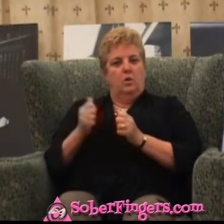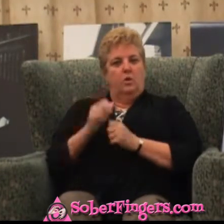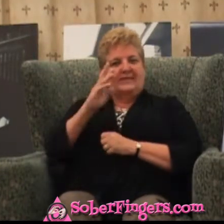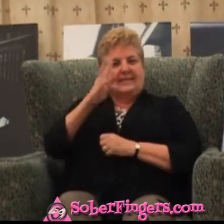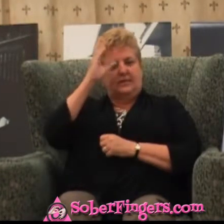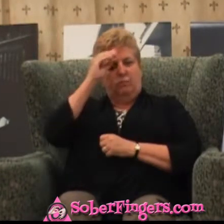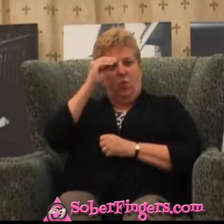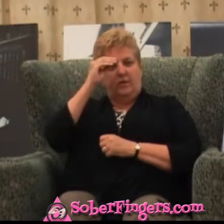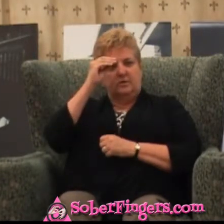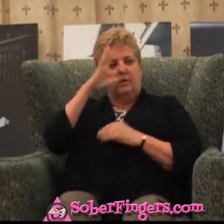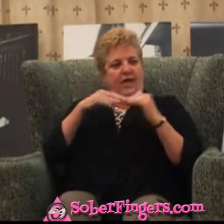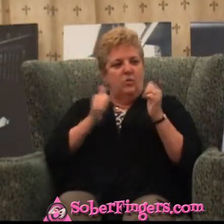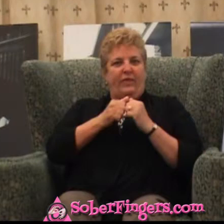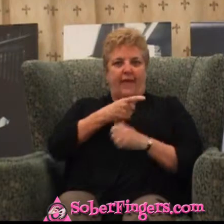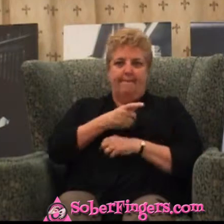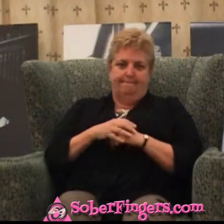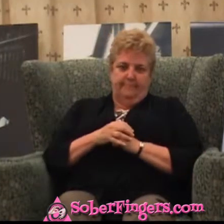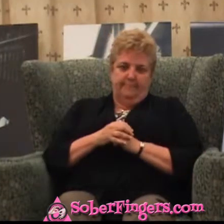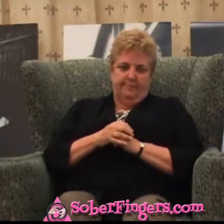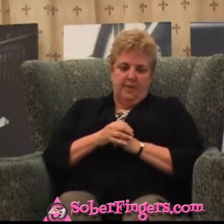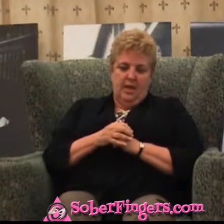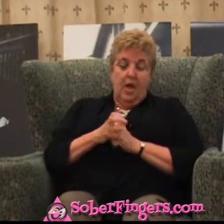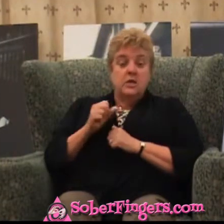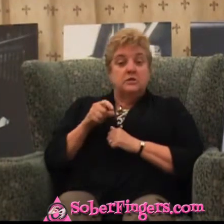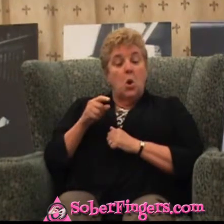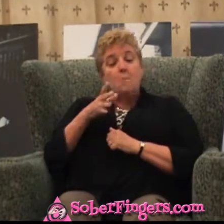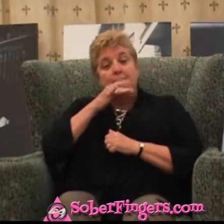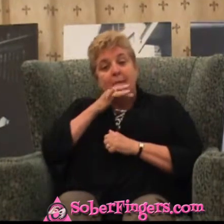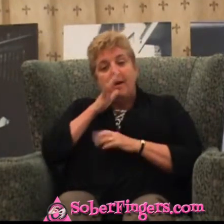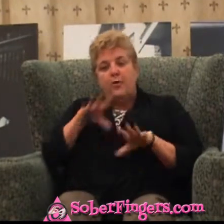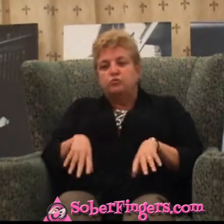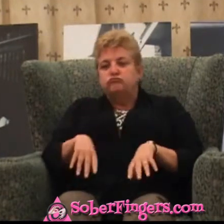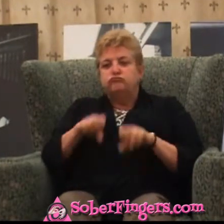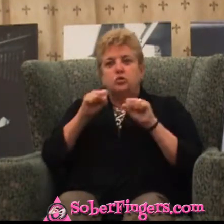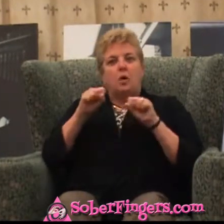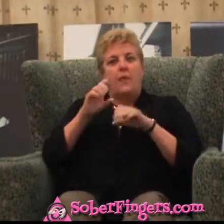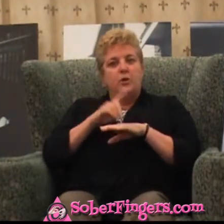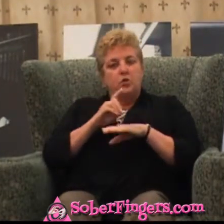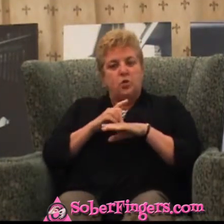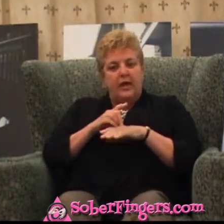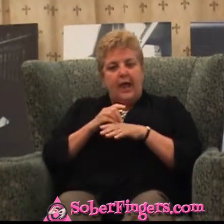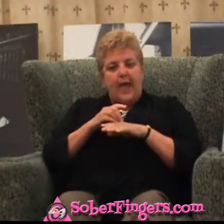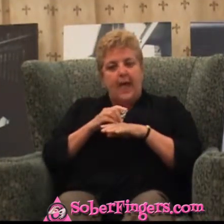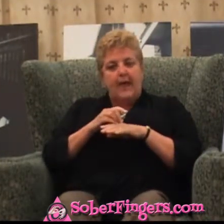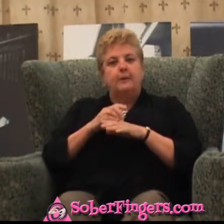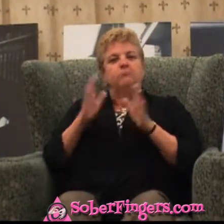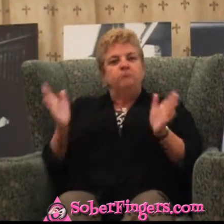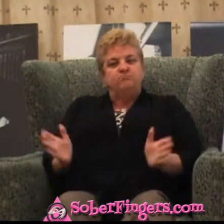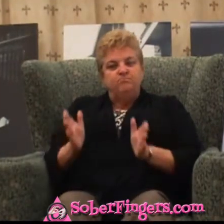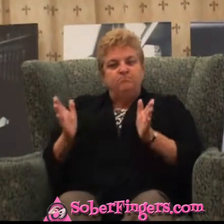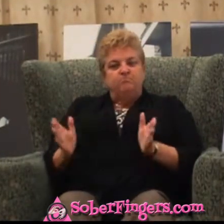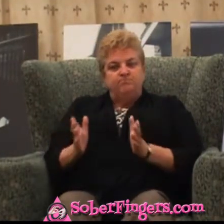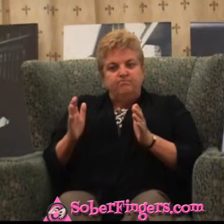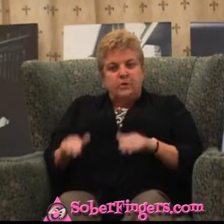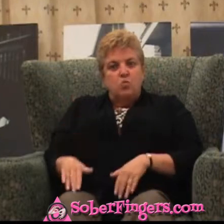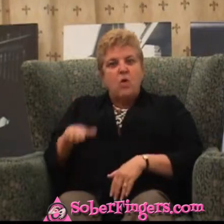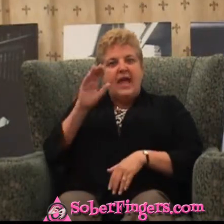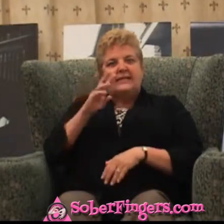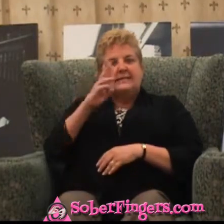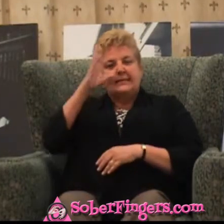than with him. And so she took on the task of raising 6 boys by herself on welfare. And